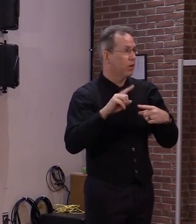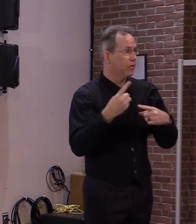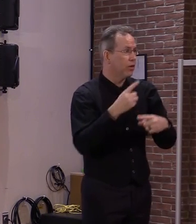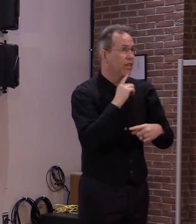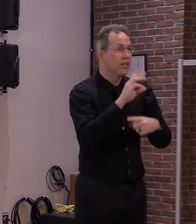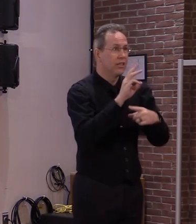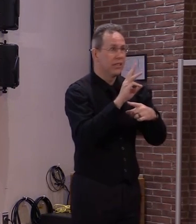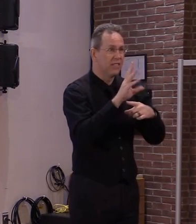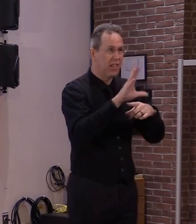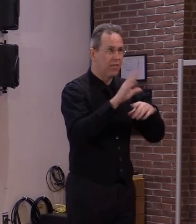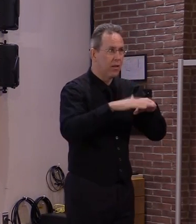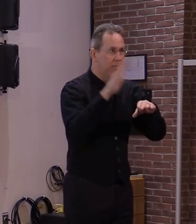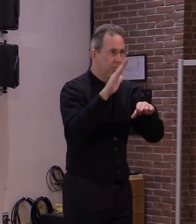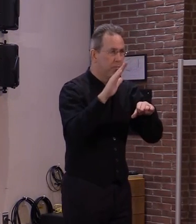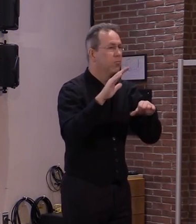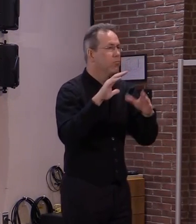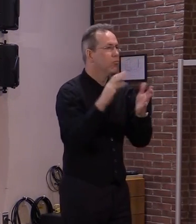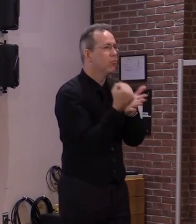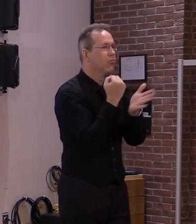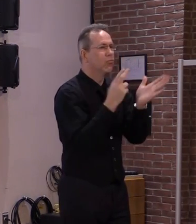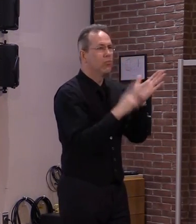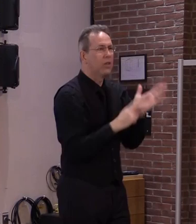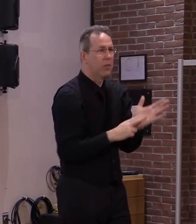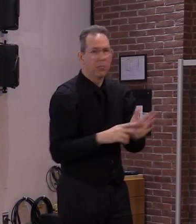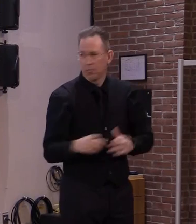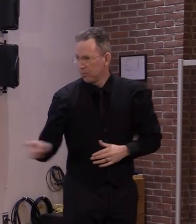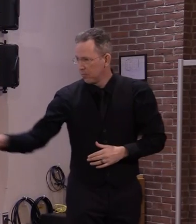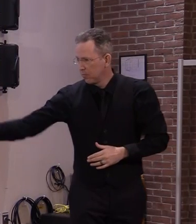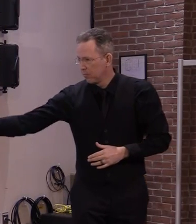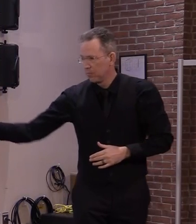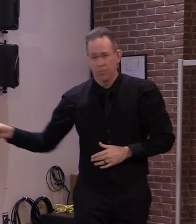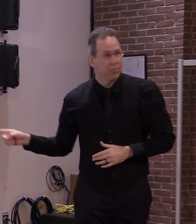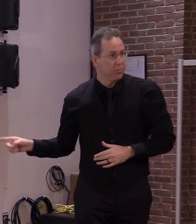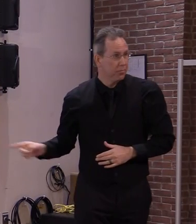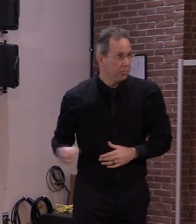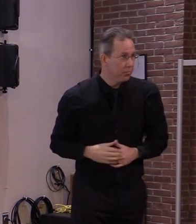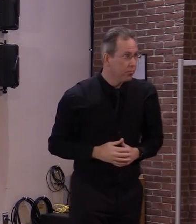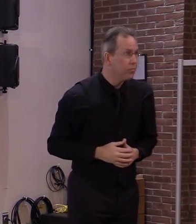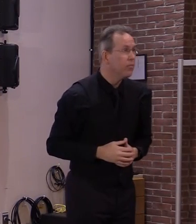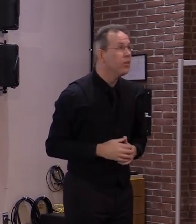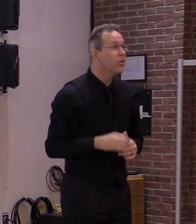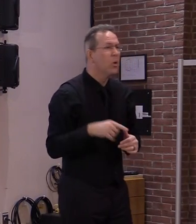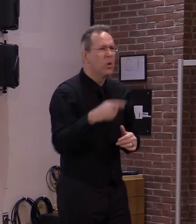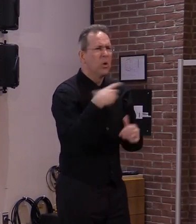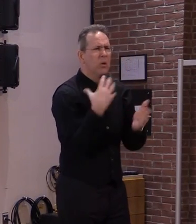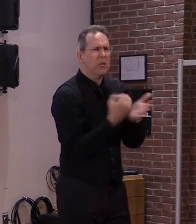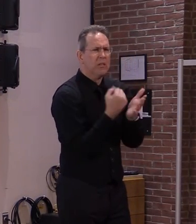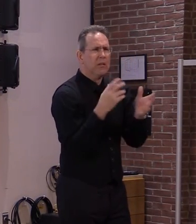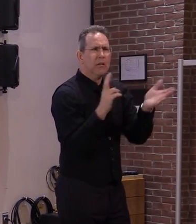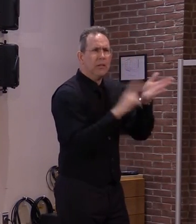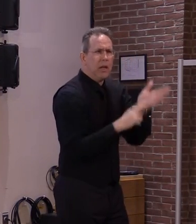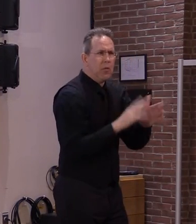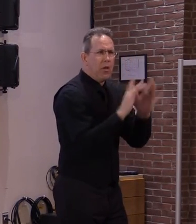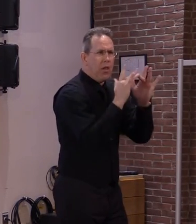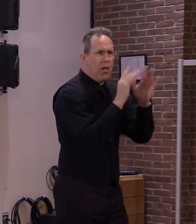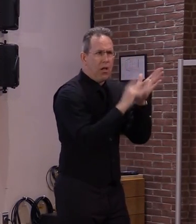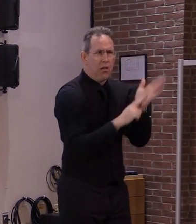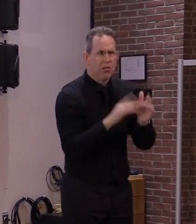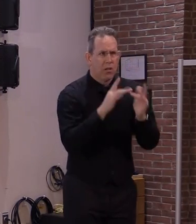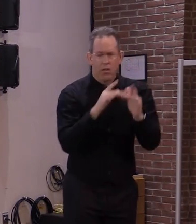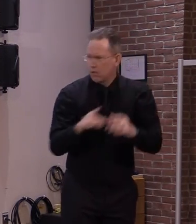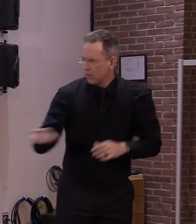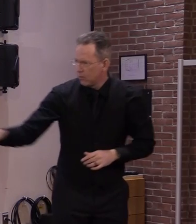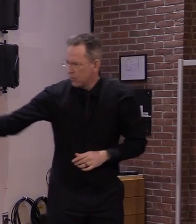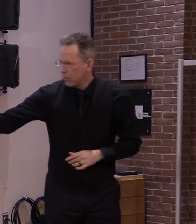65 years old and above will be able to make an appointment to receive their COVID-19 vaccination. There